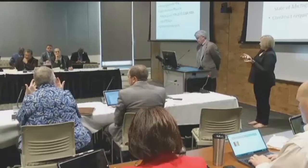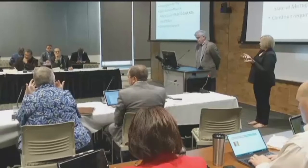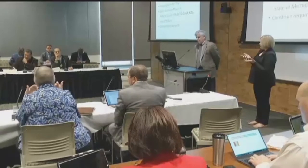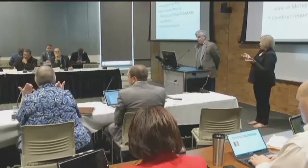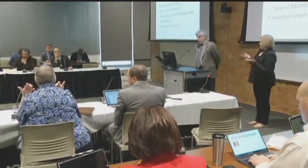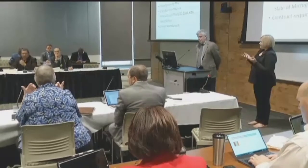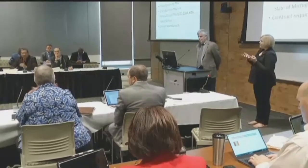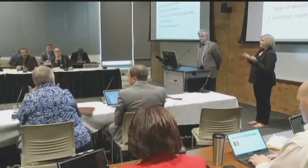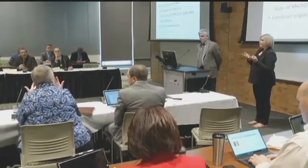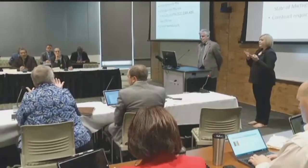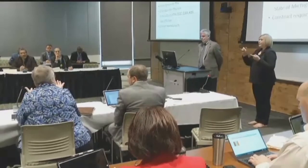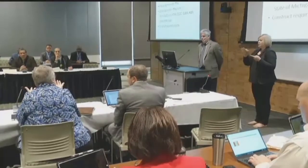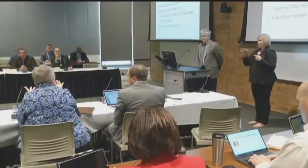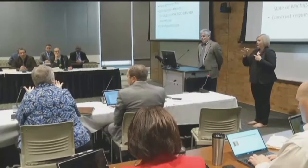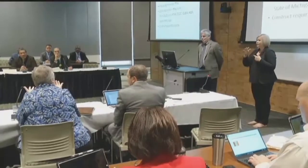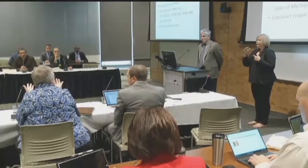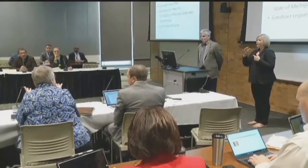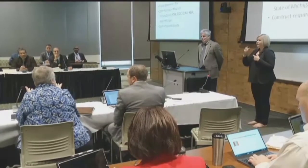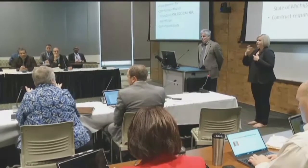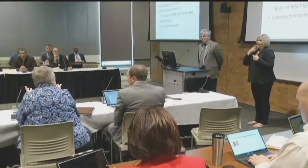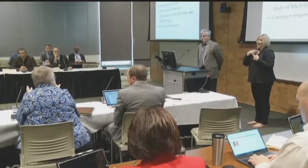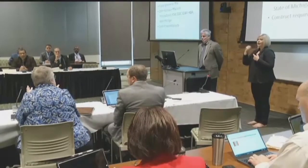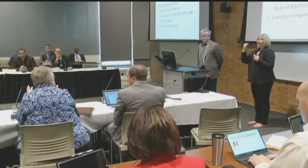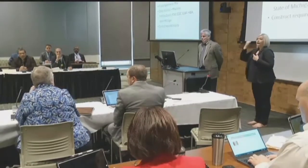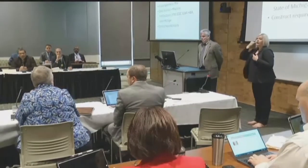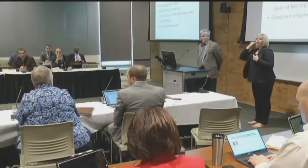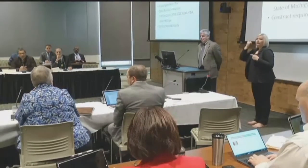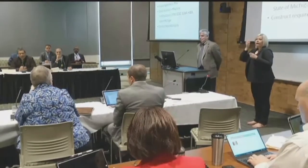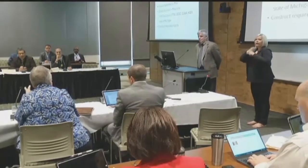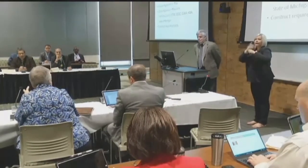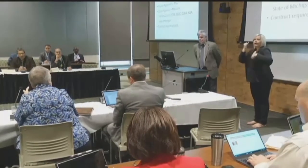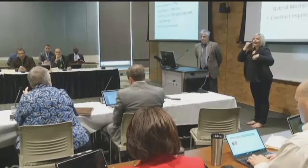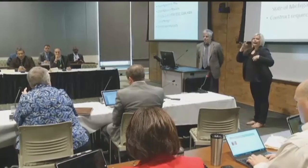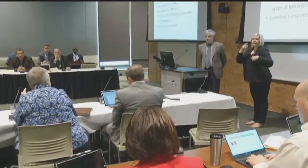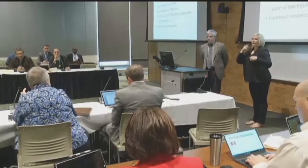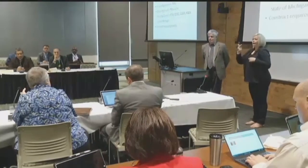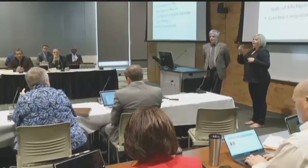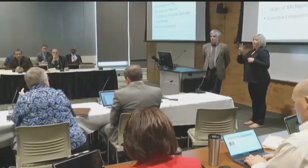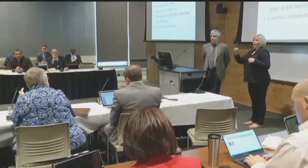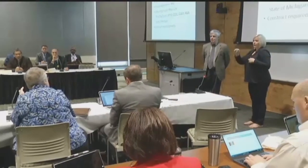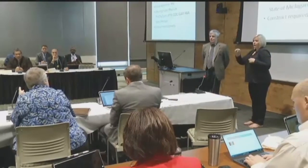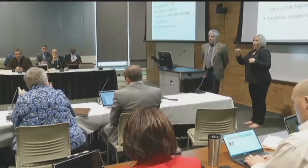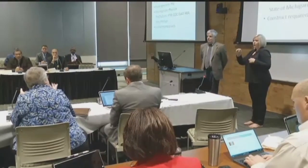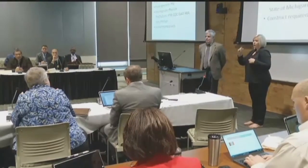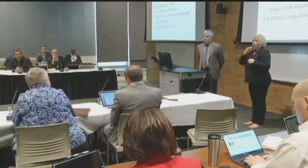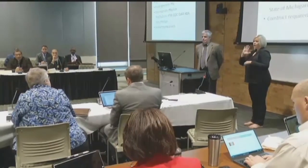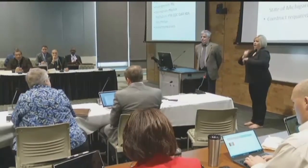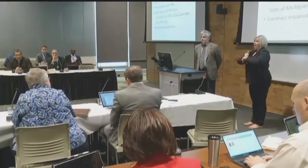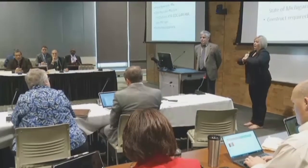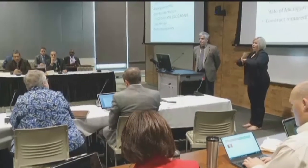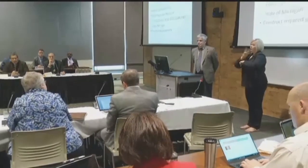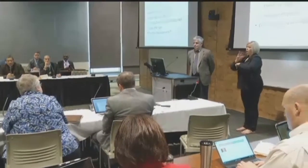he put out as a hypothetical that GLEWA would be putting in a water treatment